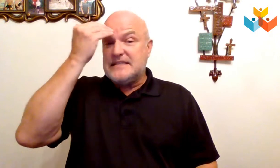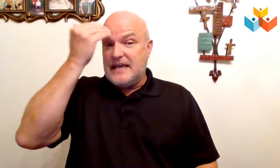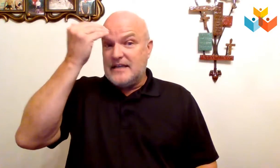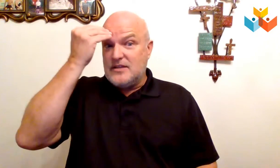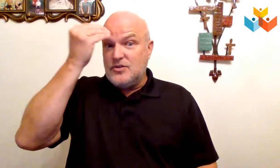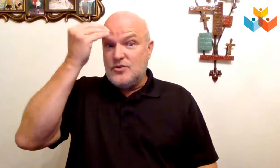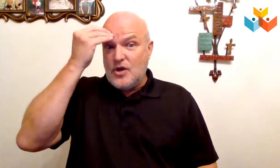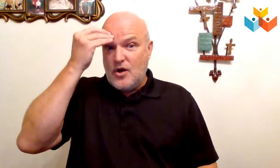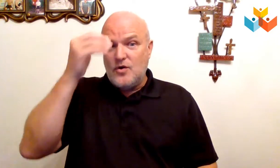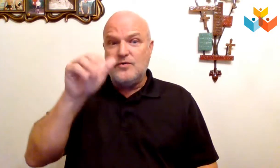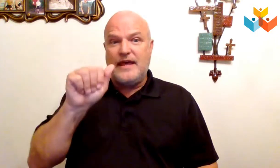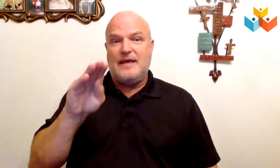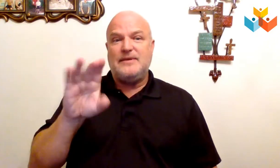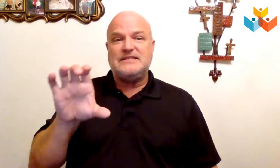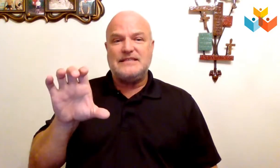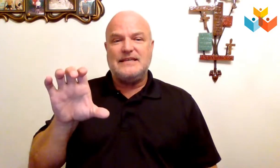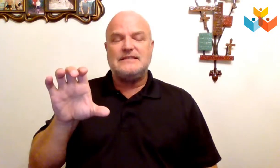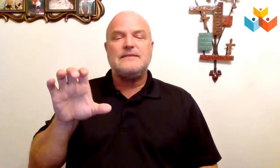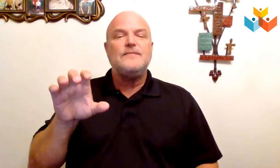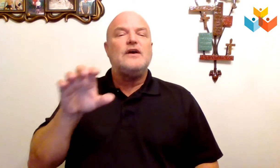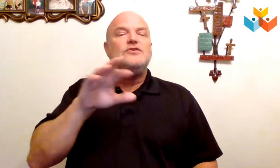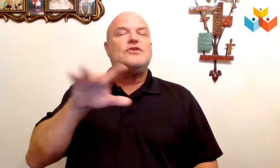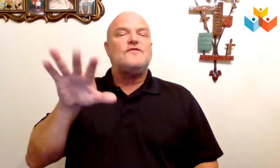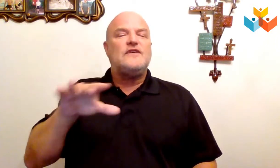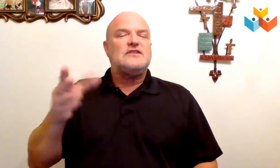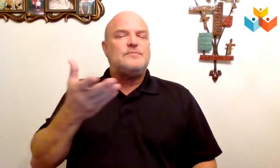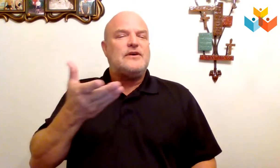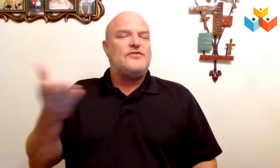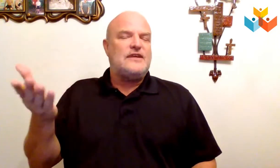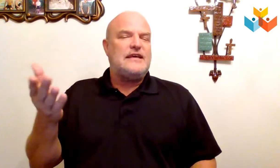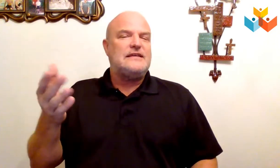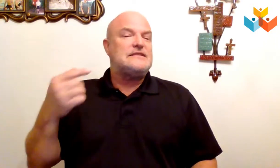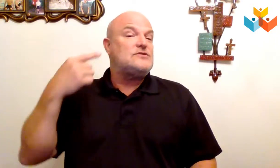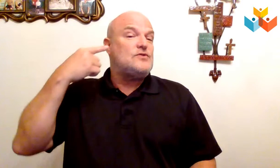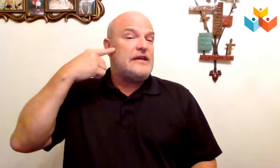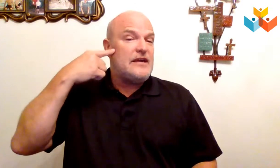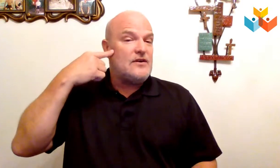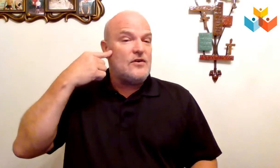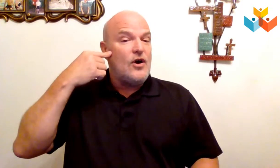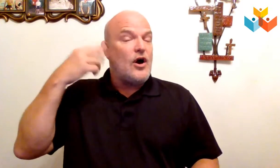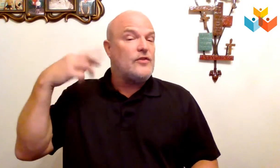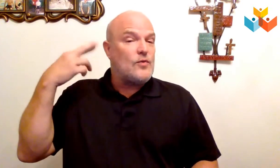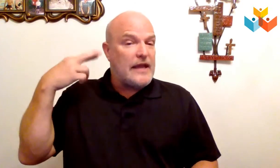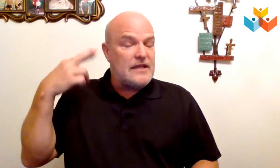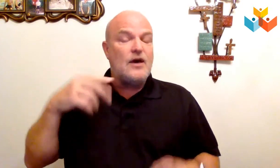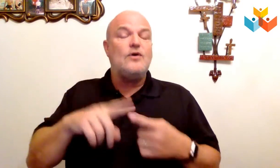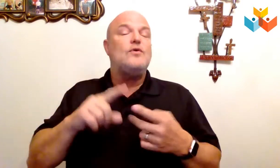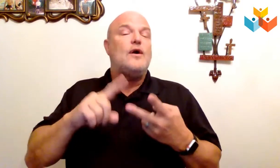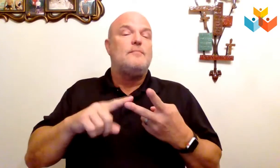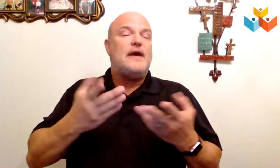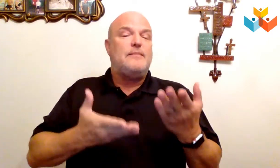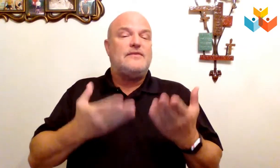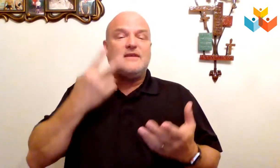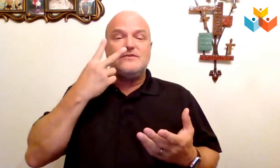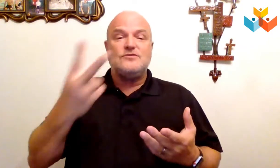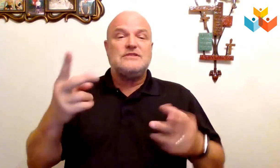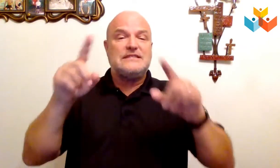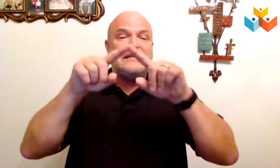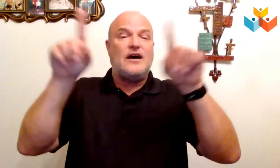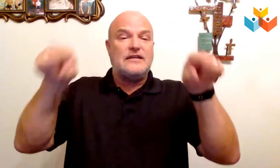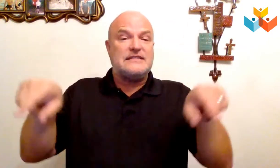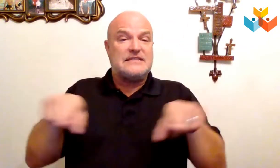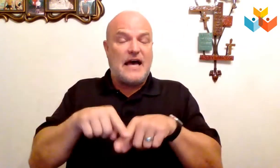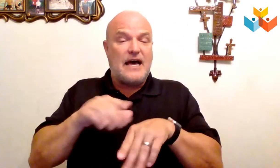once you get the finger spelling down and you know the ABCs, you can finger spell things that you hear on the